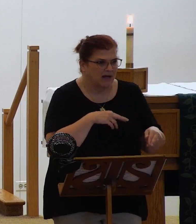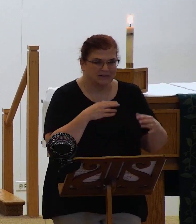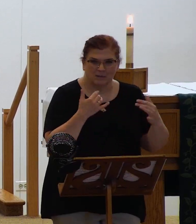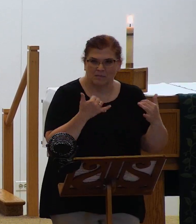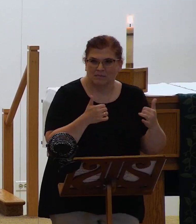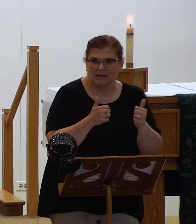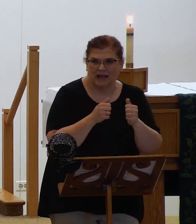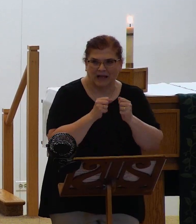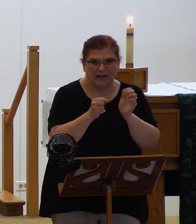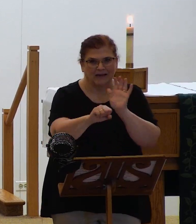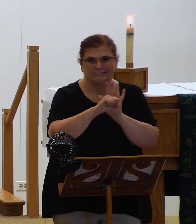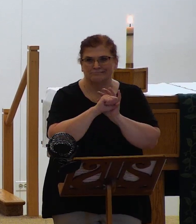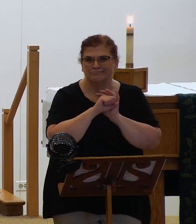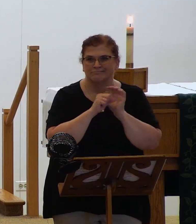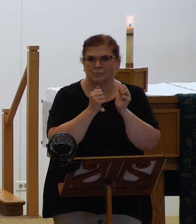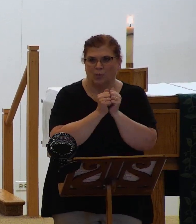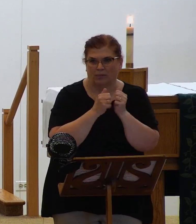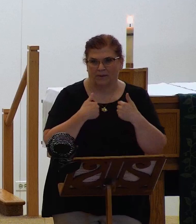with me.